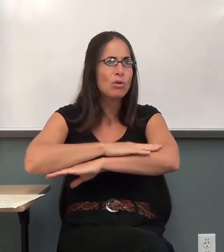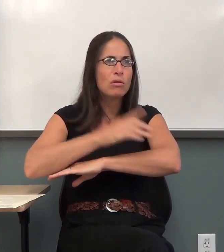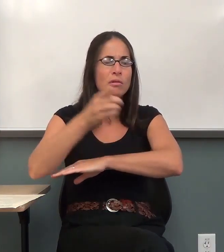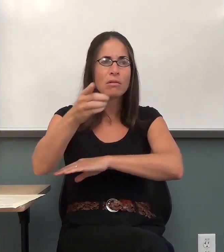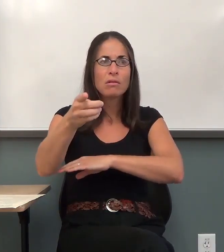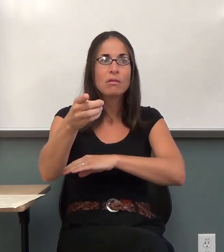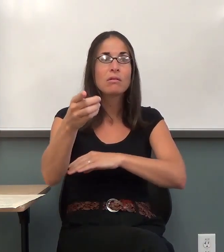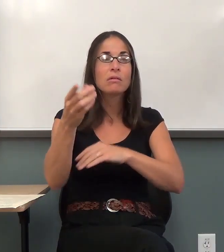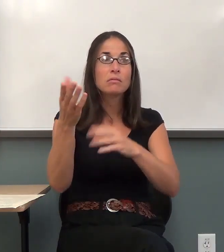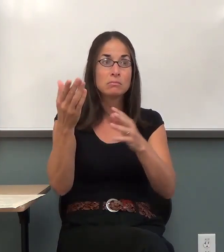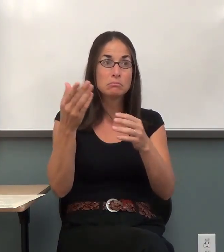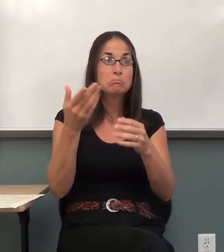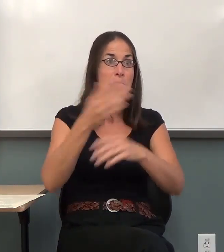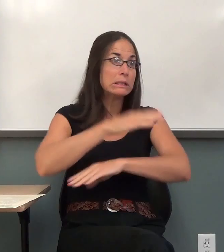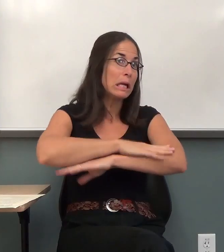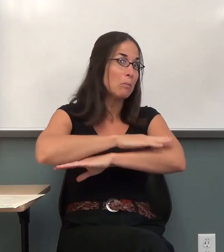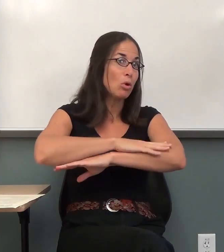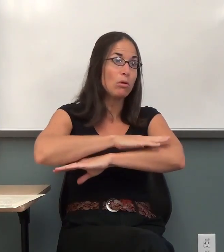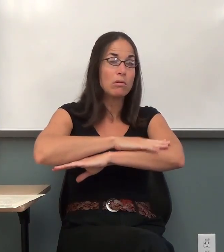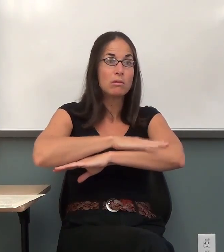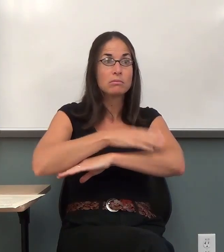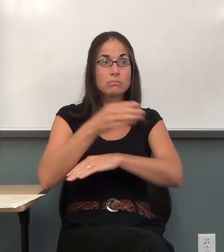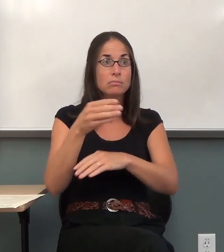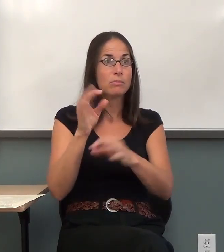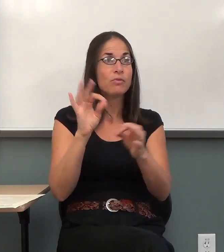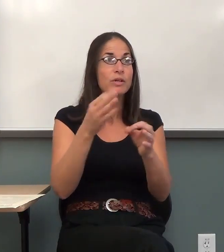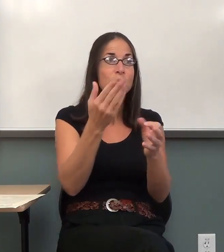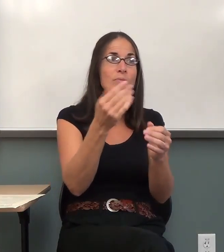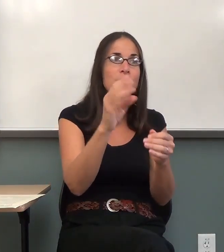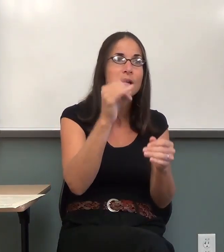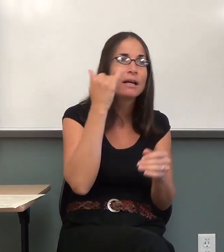Yes, tables. Tables is one. Sandra, did you have one?